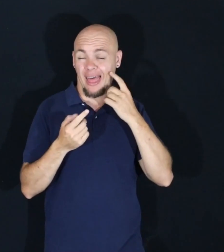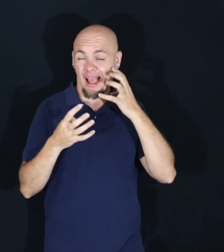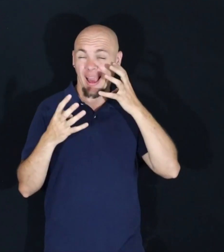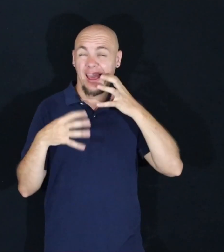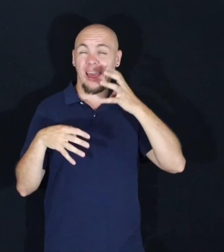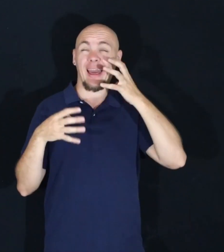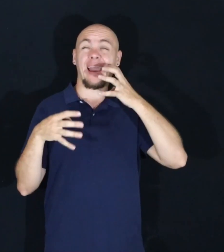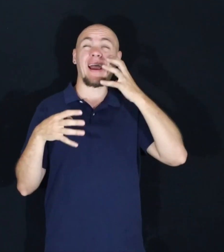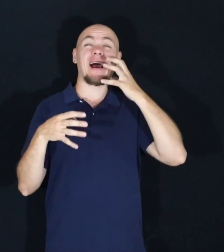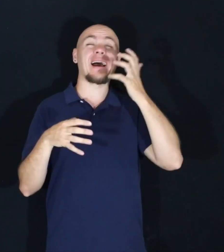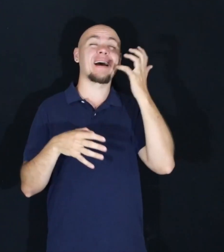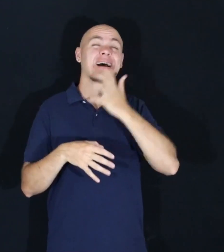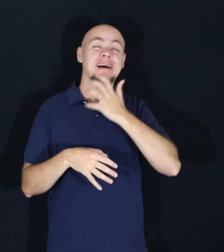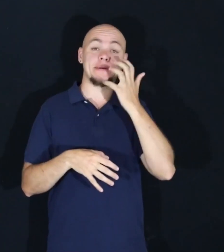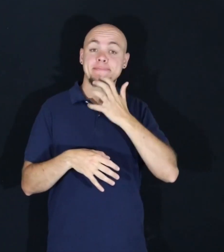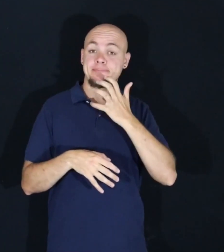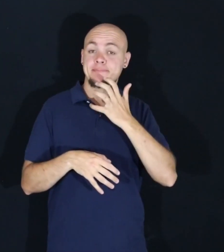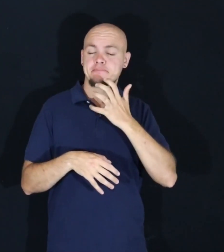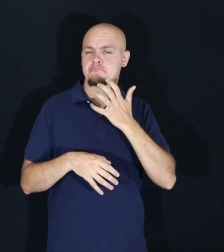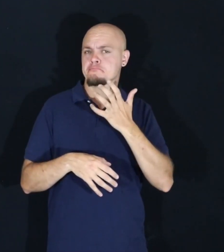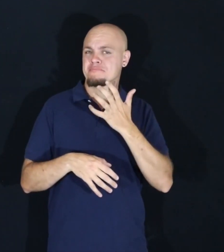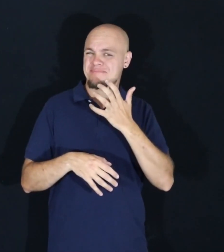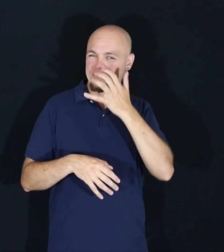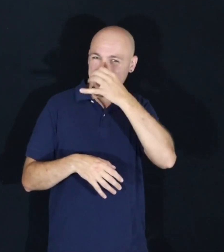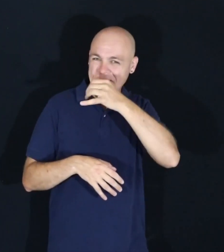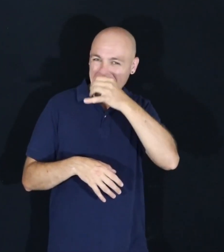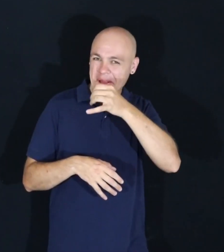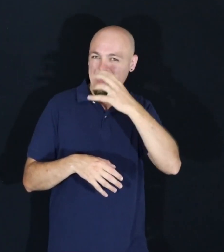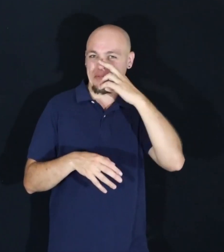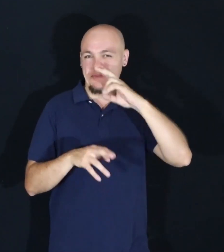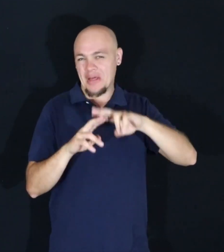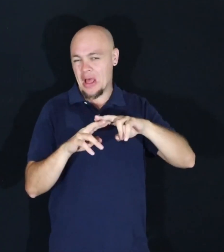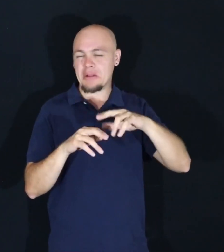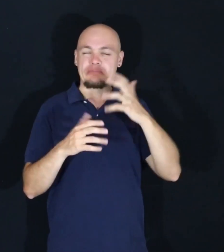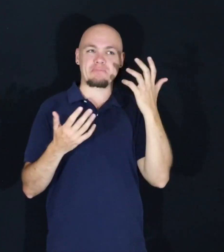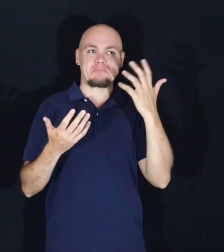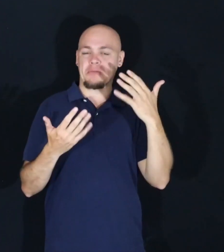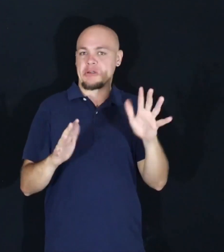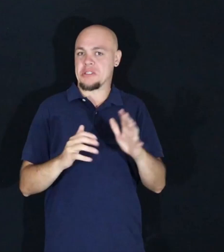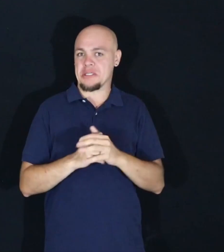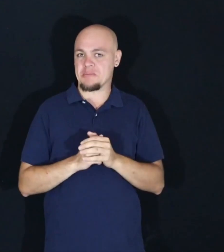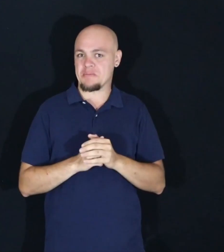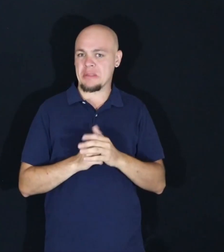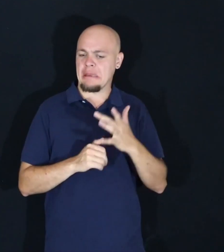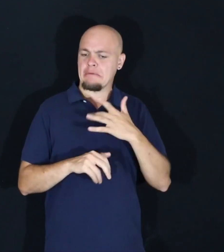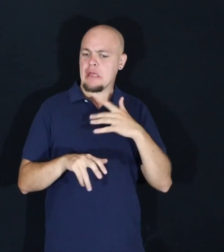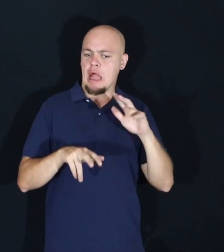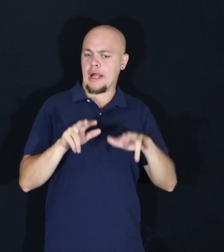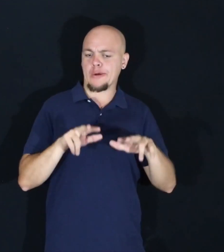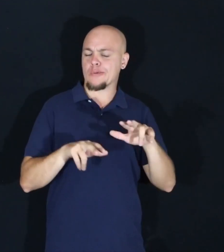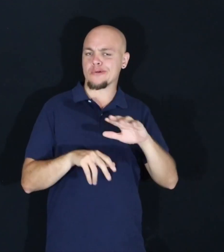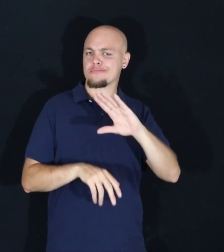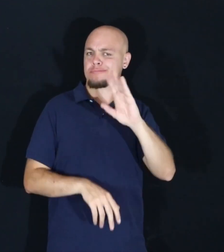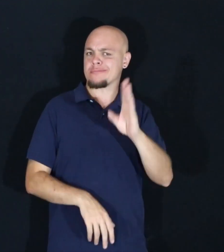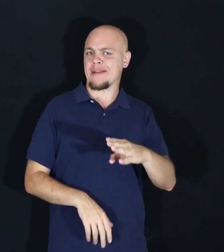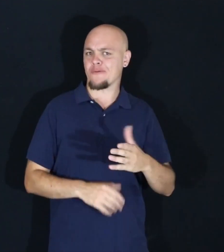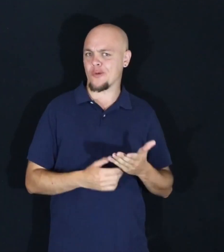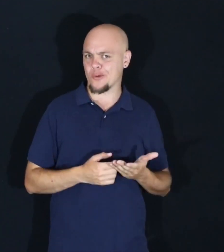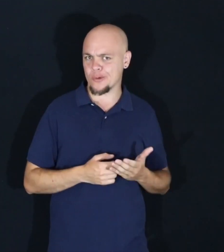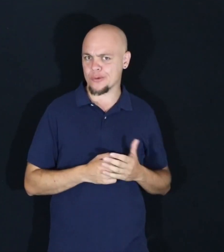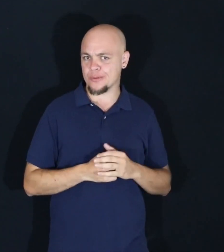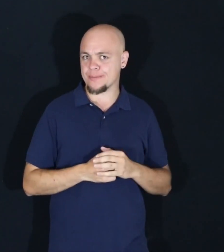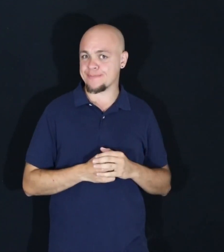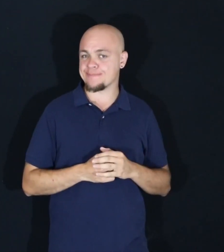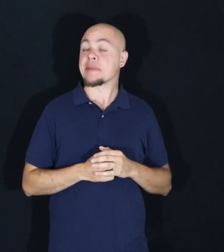for lack of better words, a good, goofy time. And there was never a moment we felt awkward in each other's presence. That